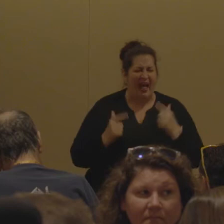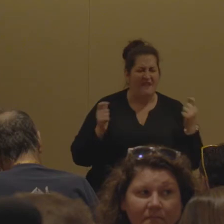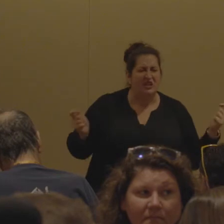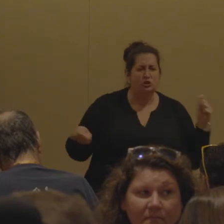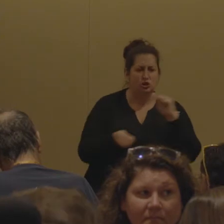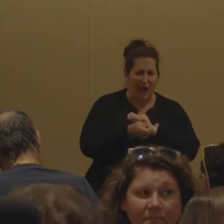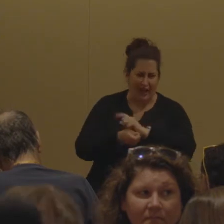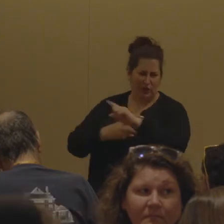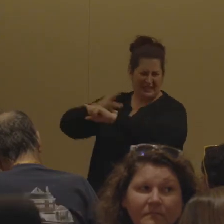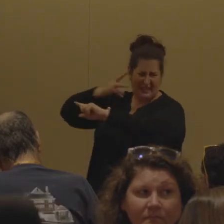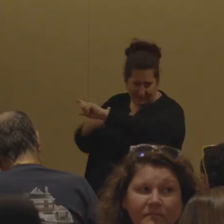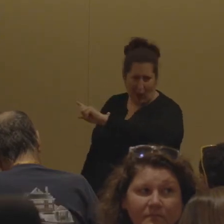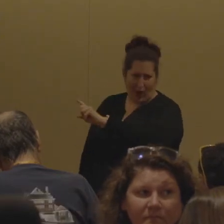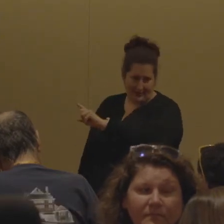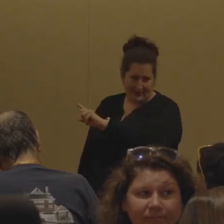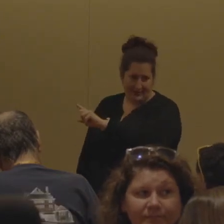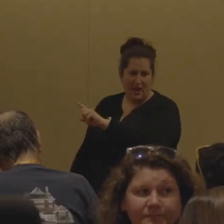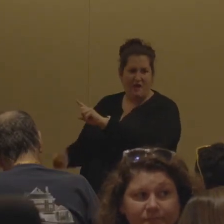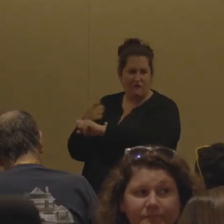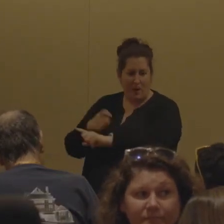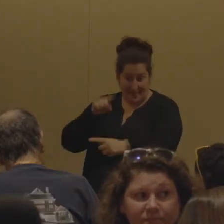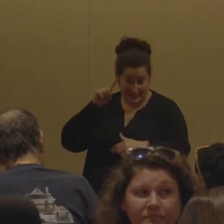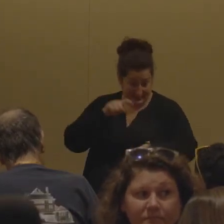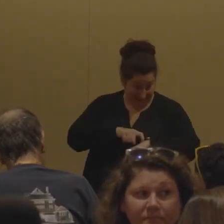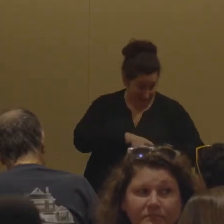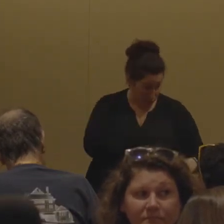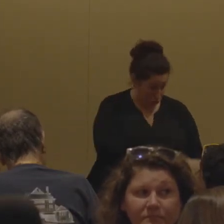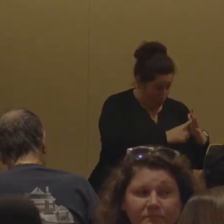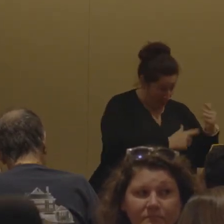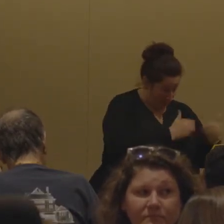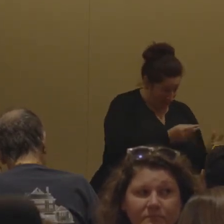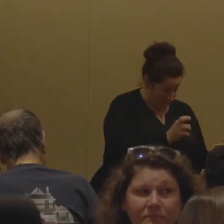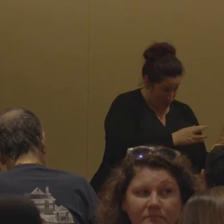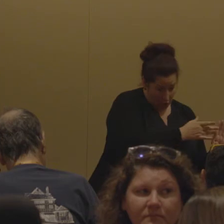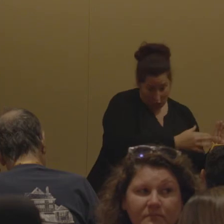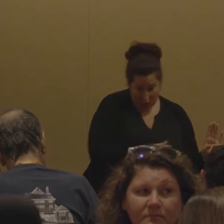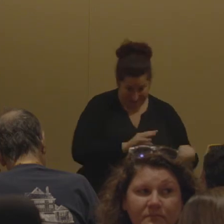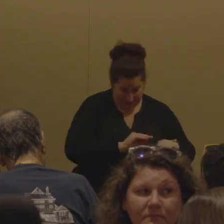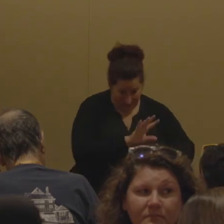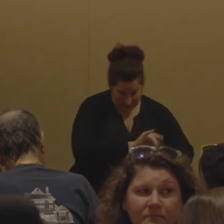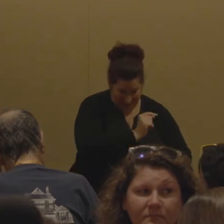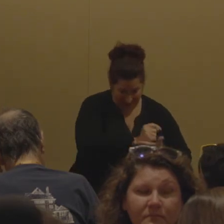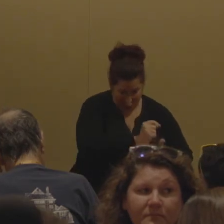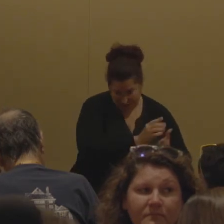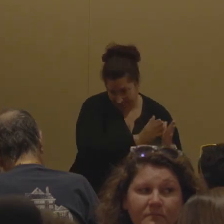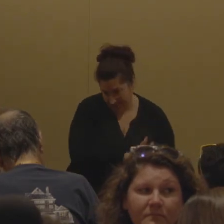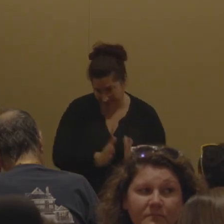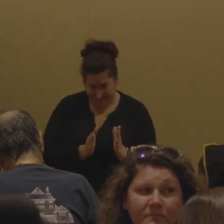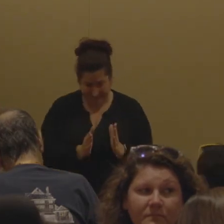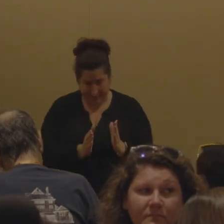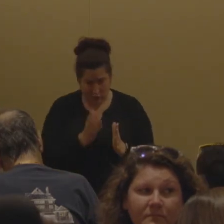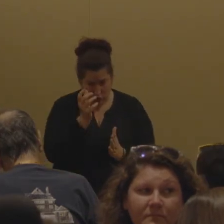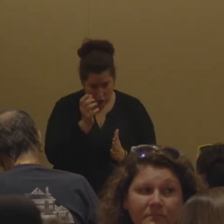this child has experienced from the time of the process, from them getting him the counseling and the therapy that he needed to get